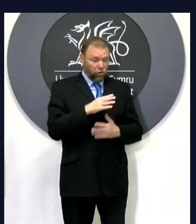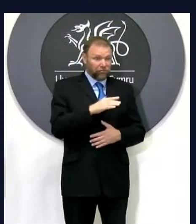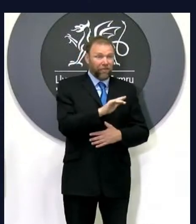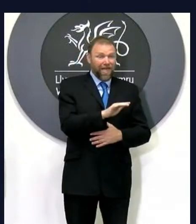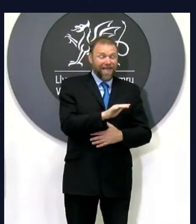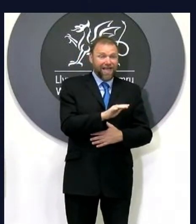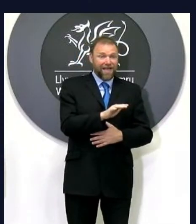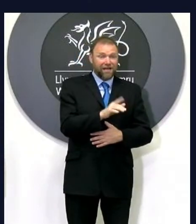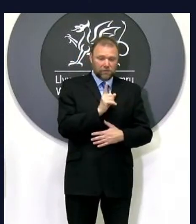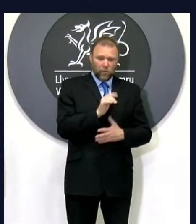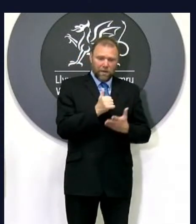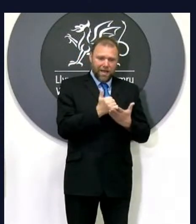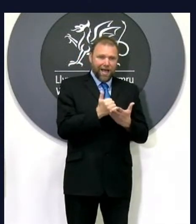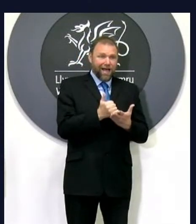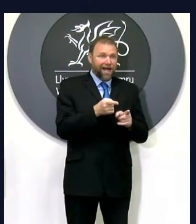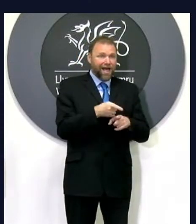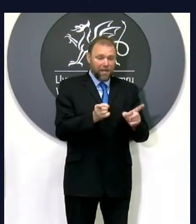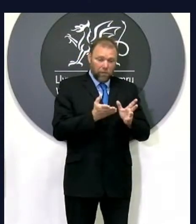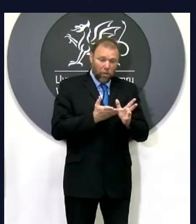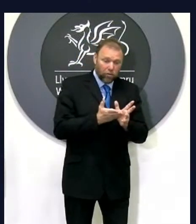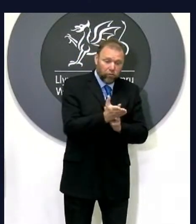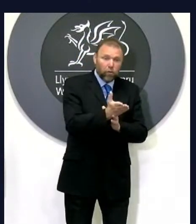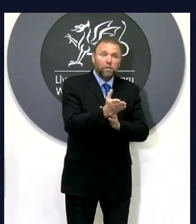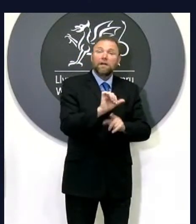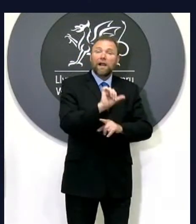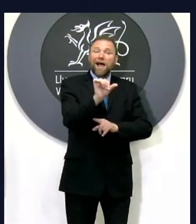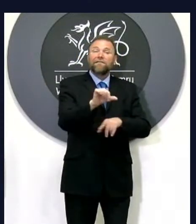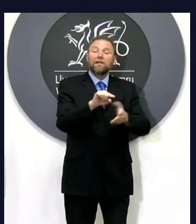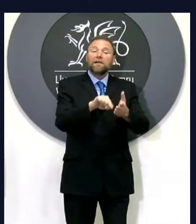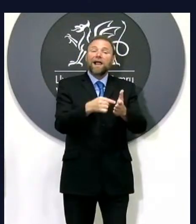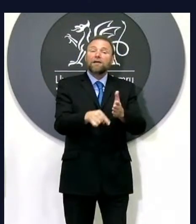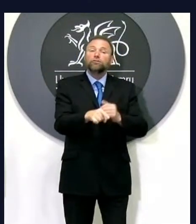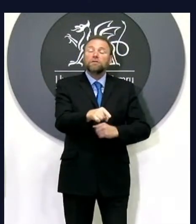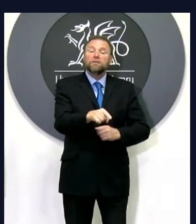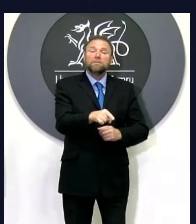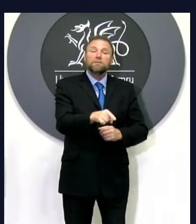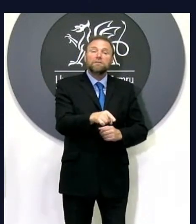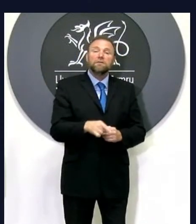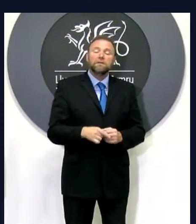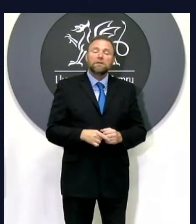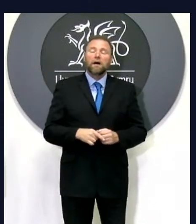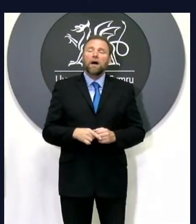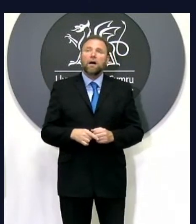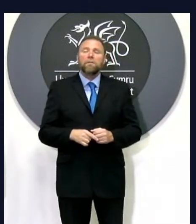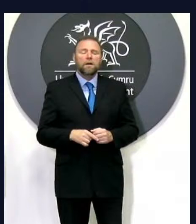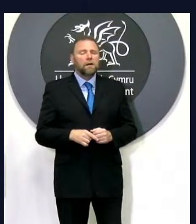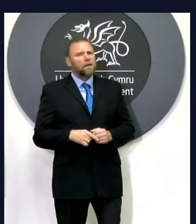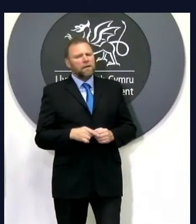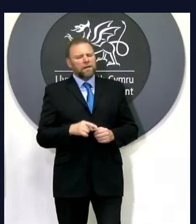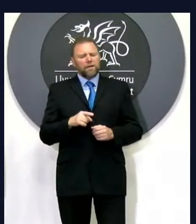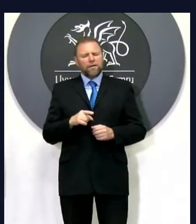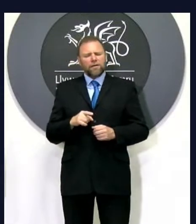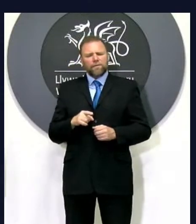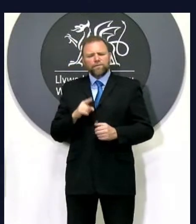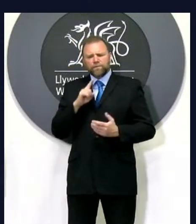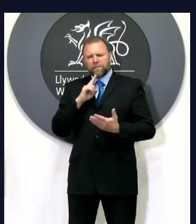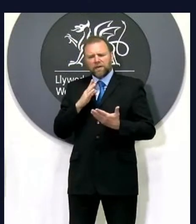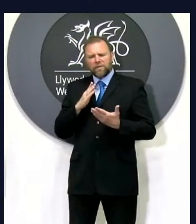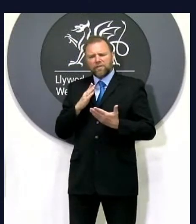now until the election is over and a new government is formed. The fact that we cannot make